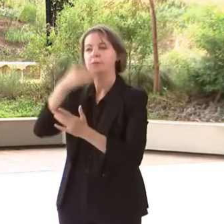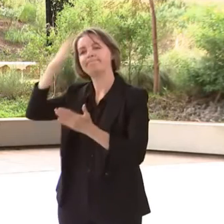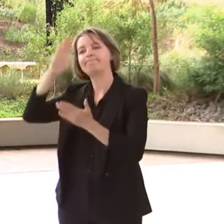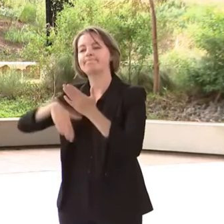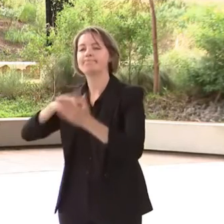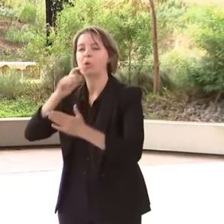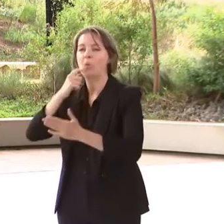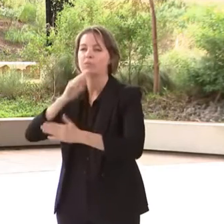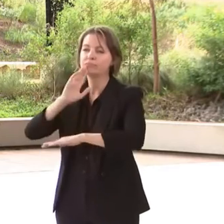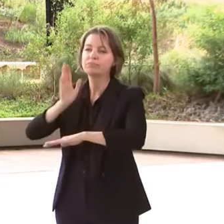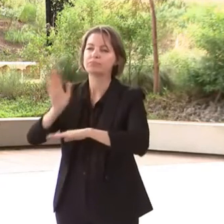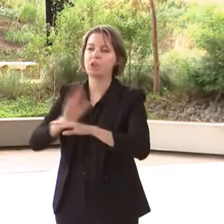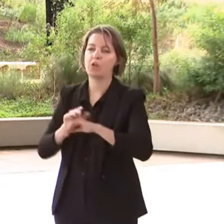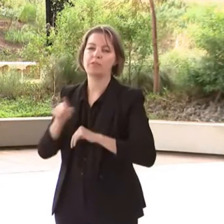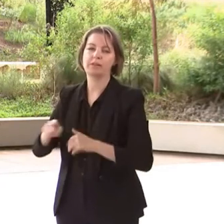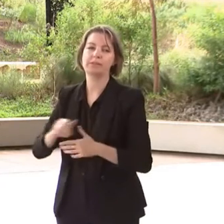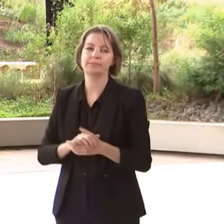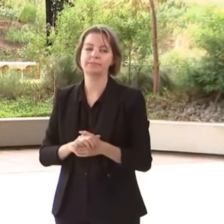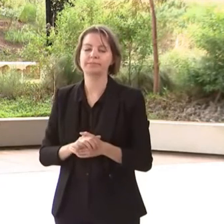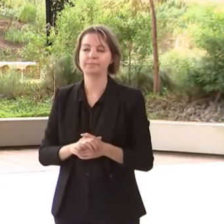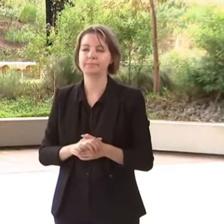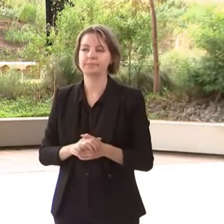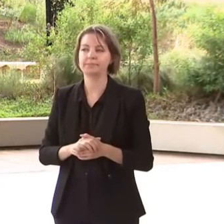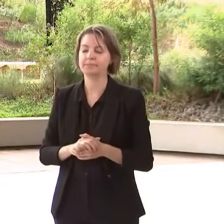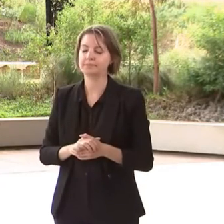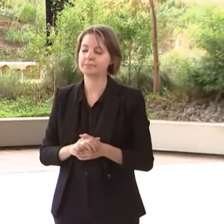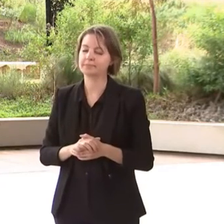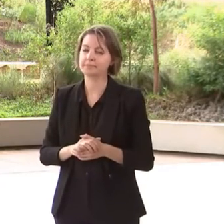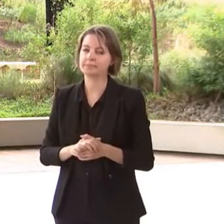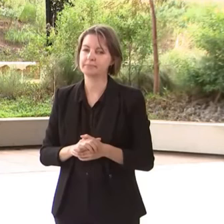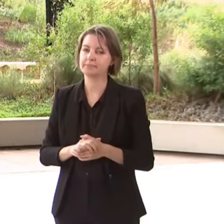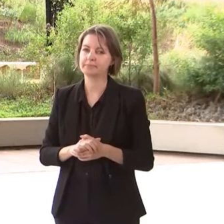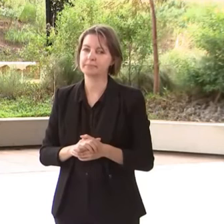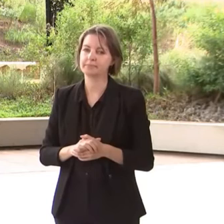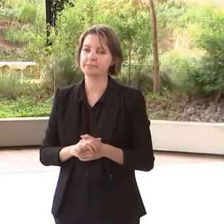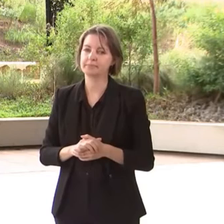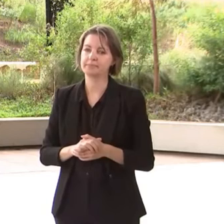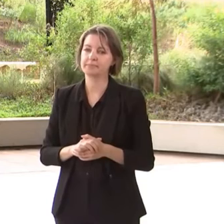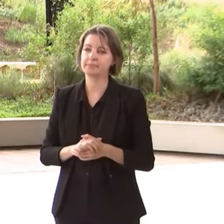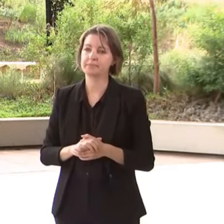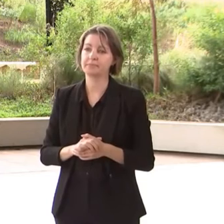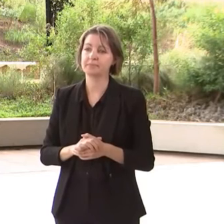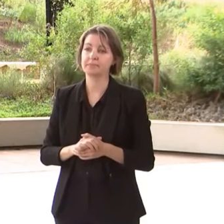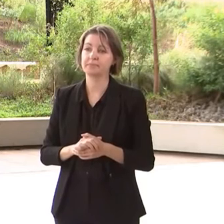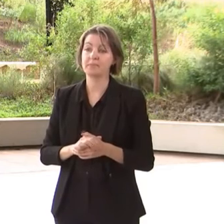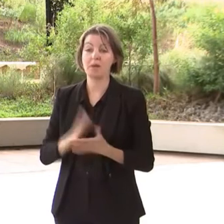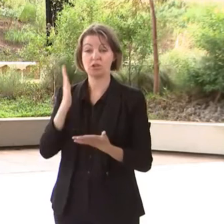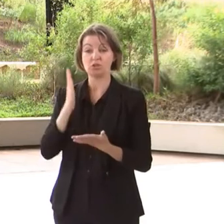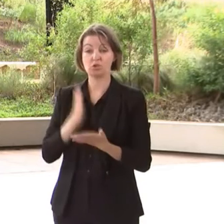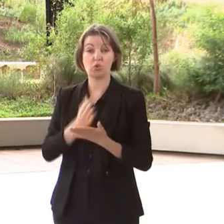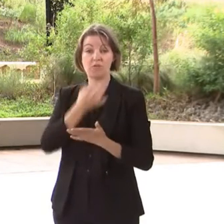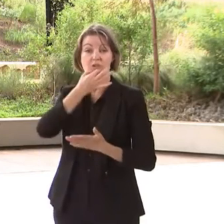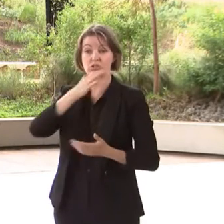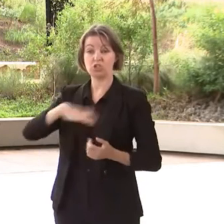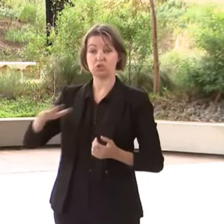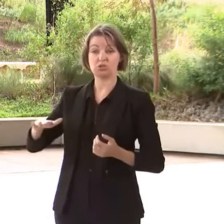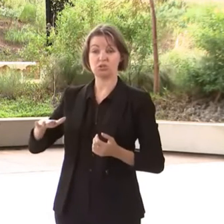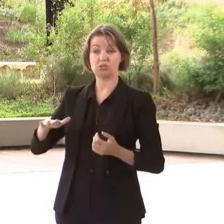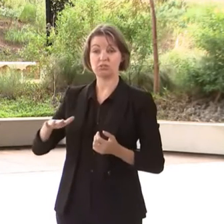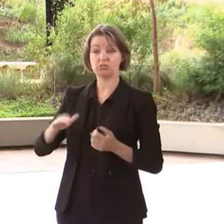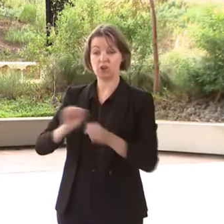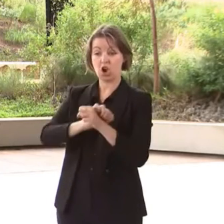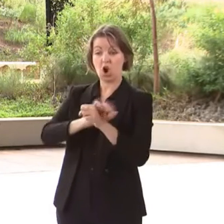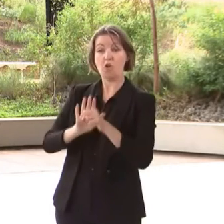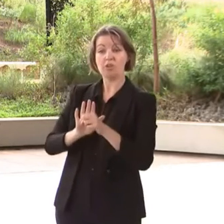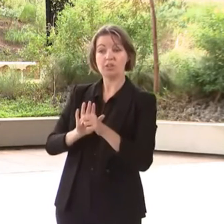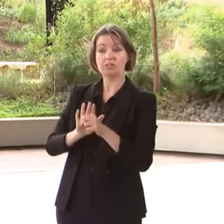the data. But clearly we've known that COVID has been a milder condition in children, and that's actually been